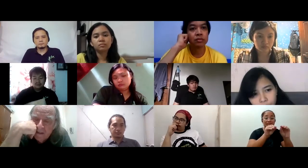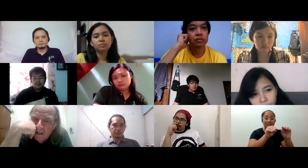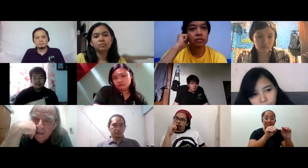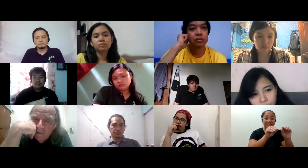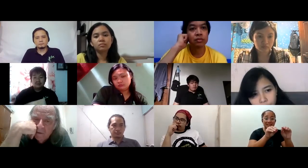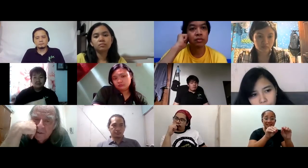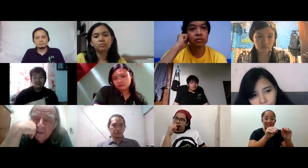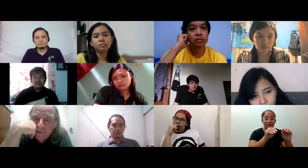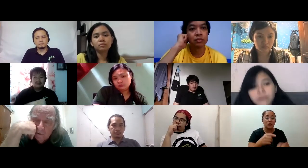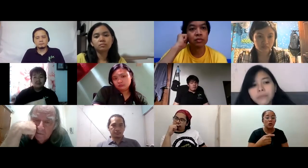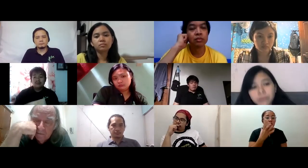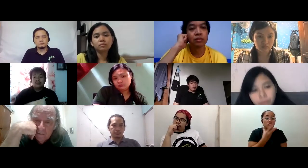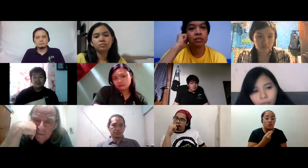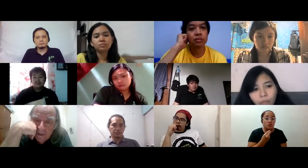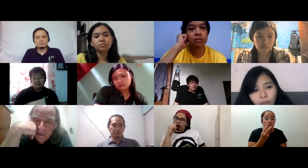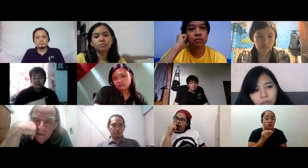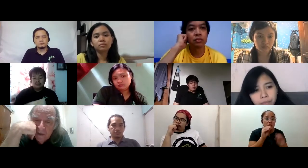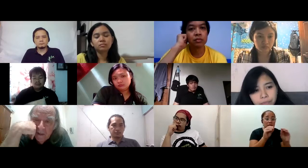certified sign language teacher,